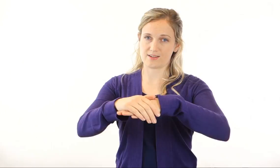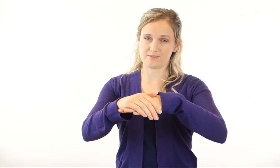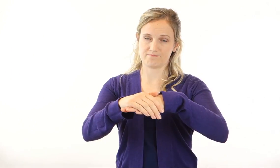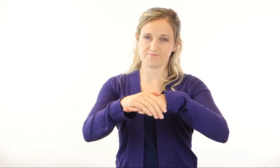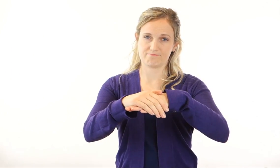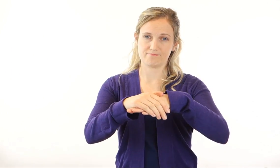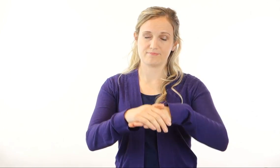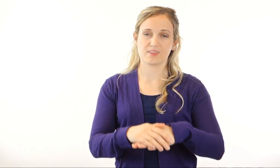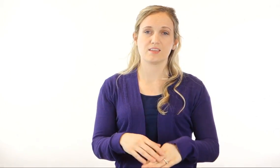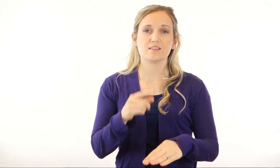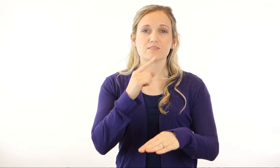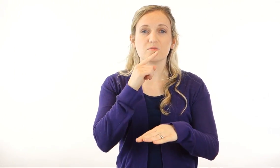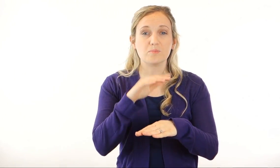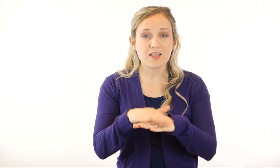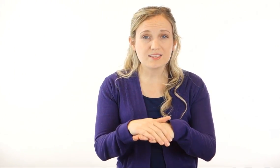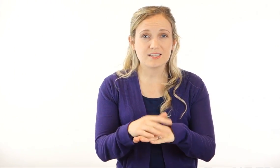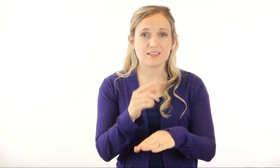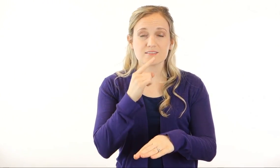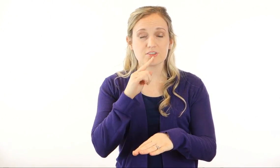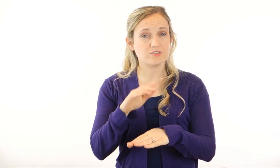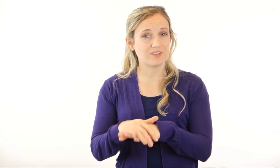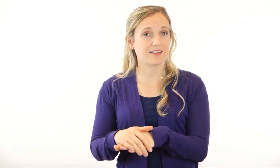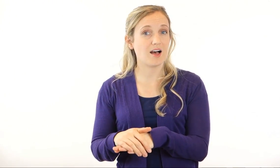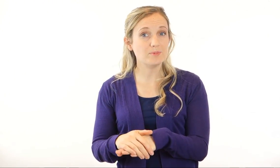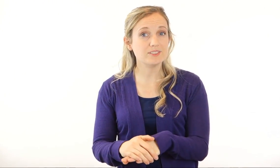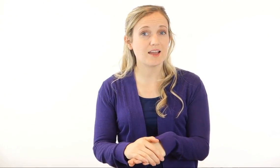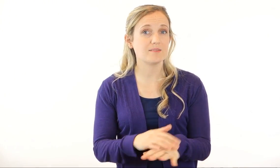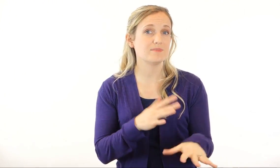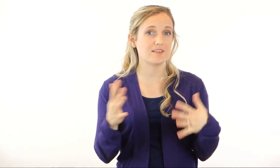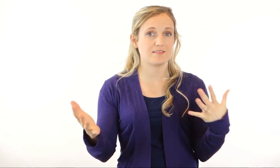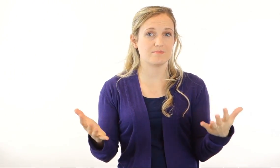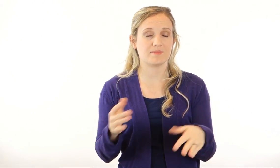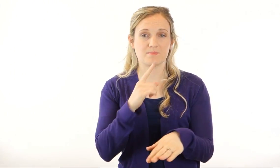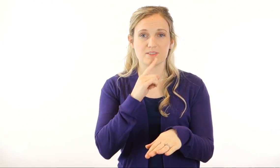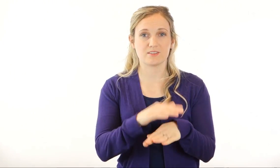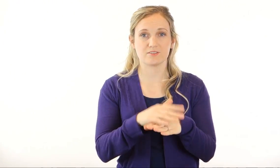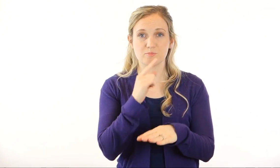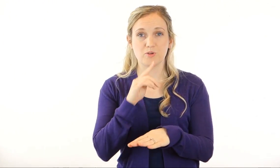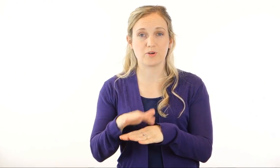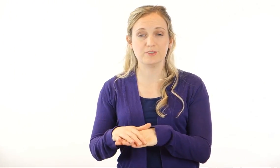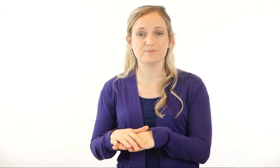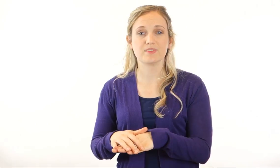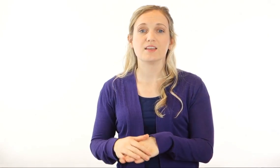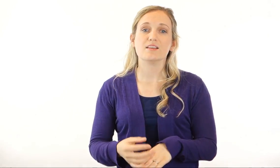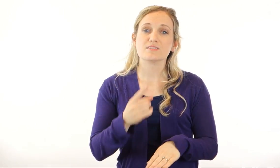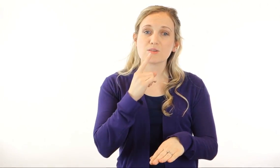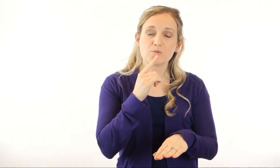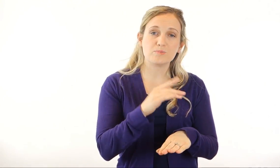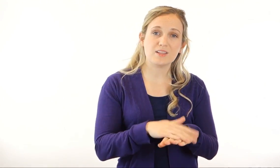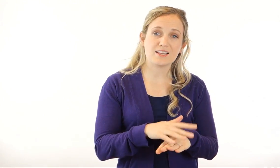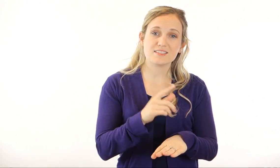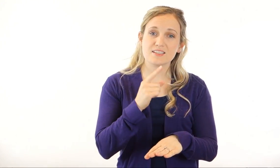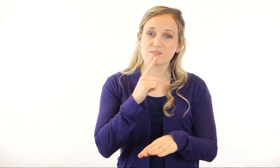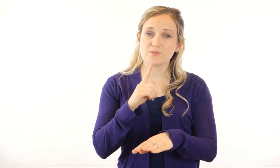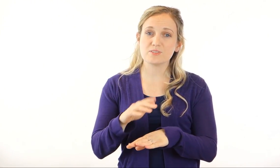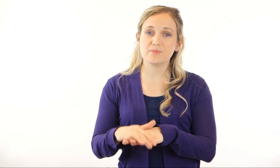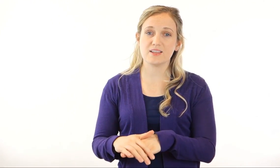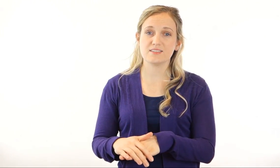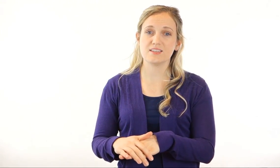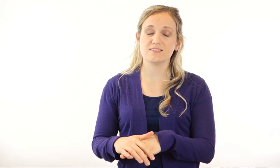hand. So blessings, so you can do that a couple times and that means that it's plural. So blessings, rich